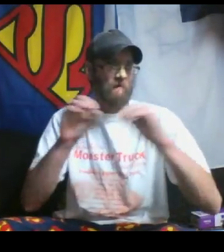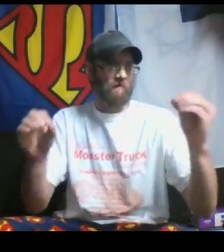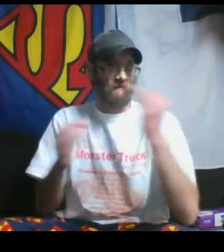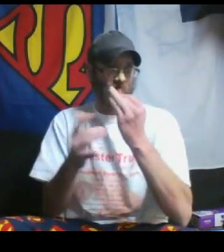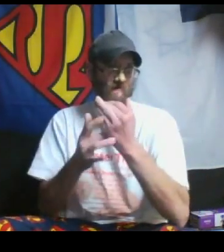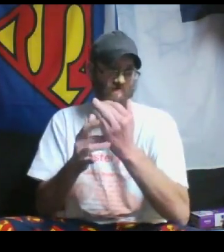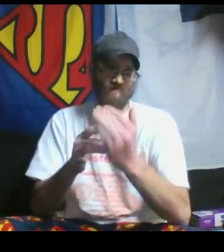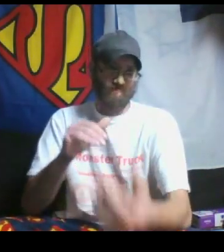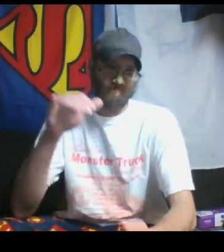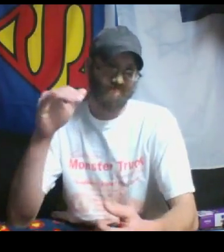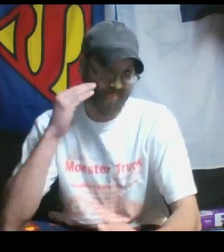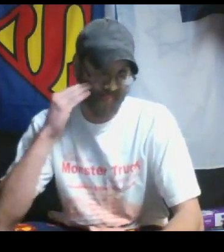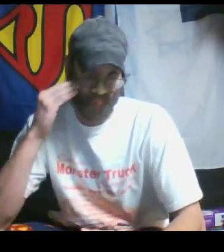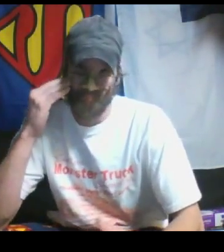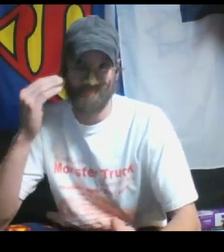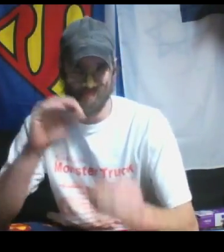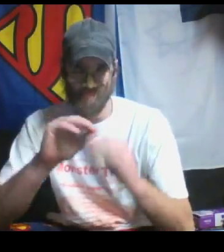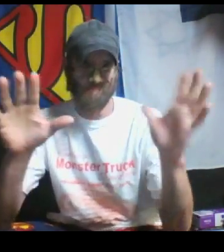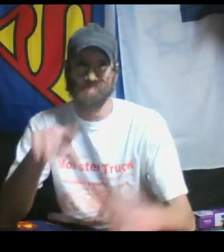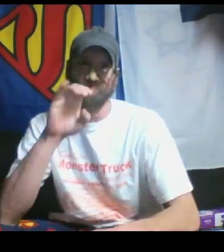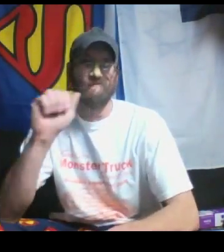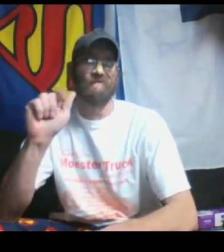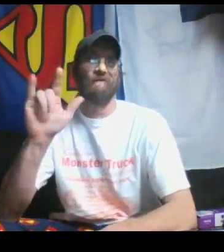granite temple, talks the